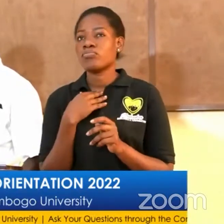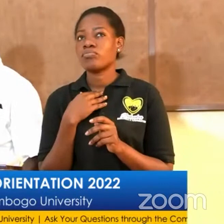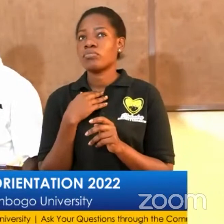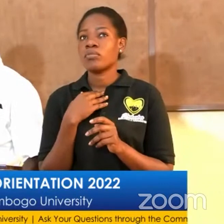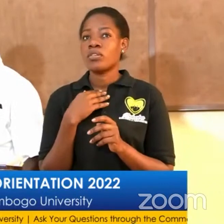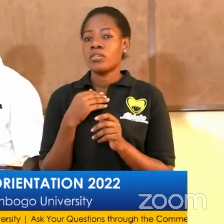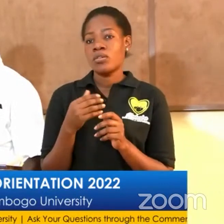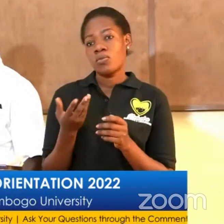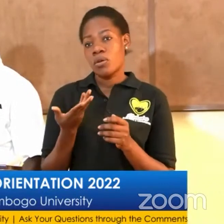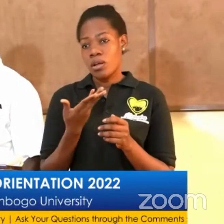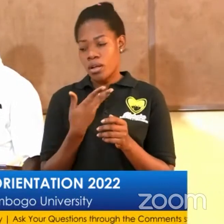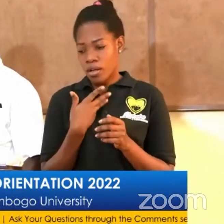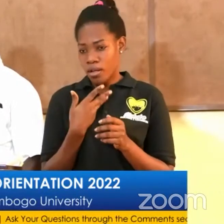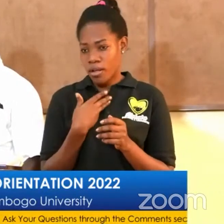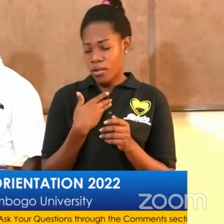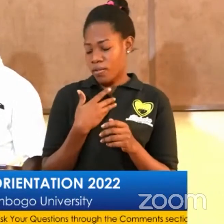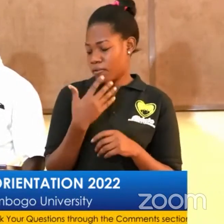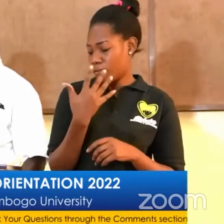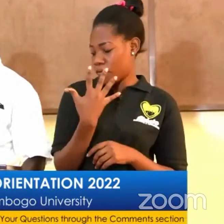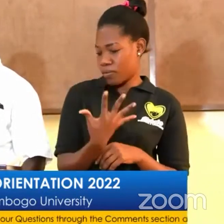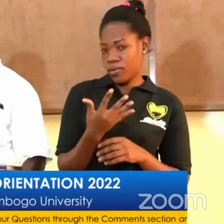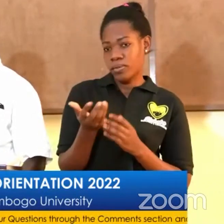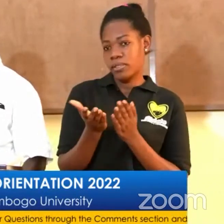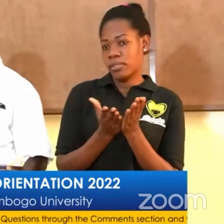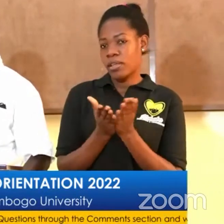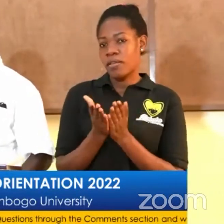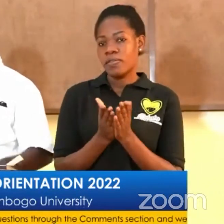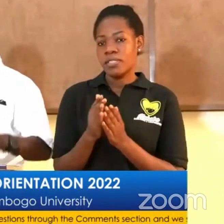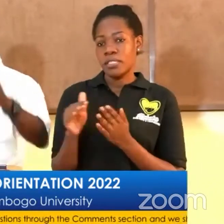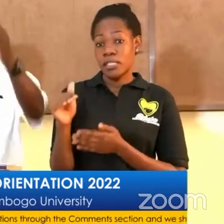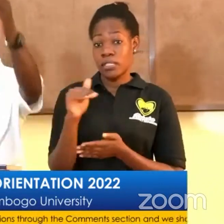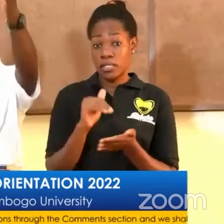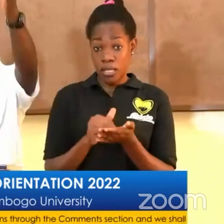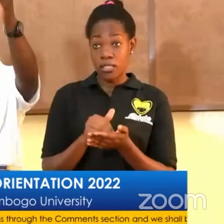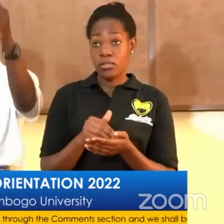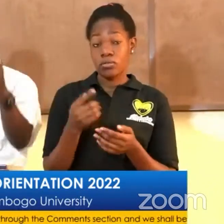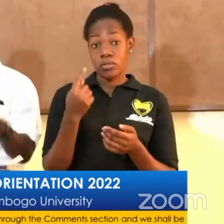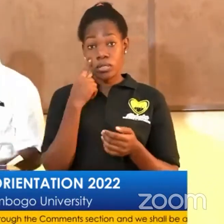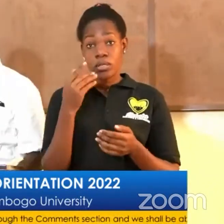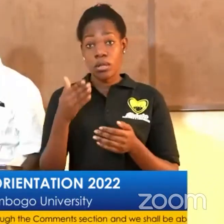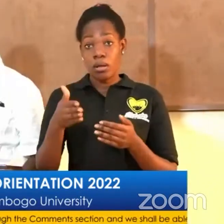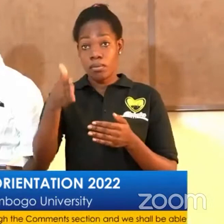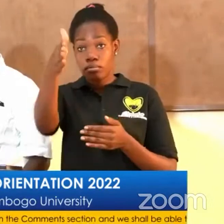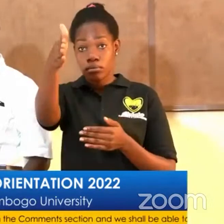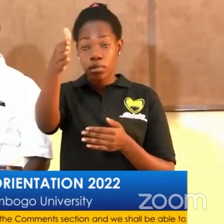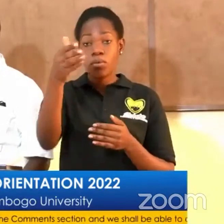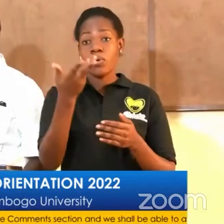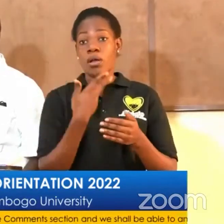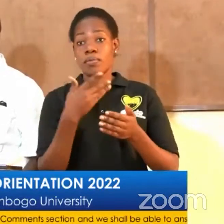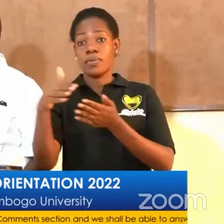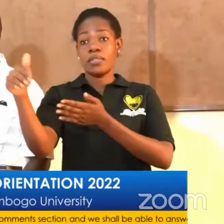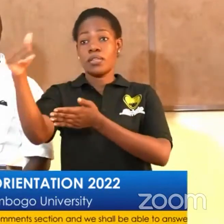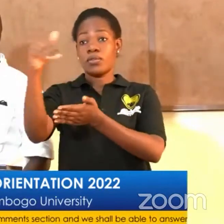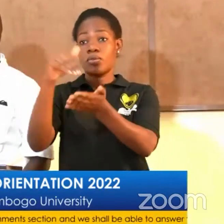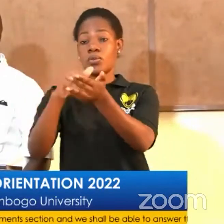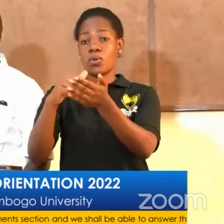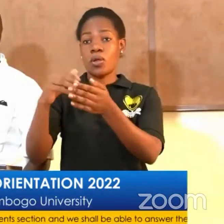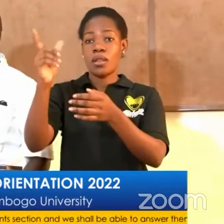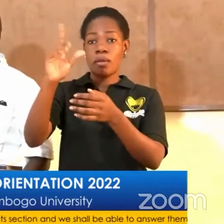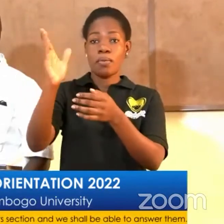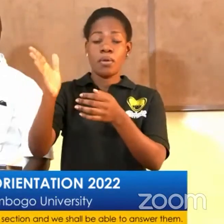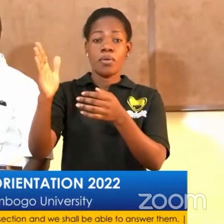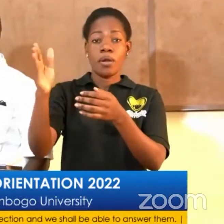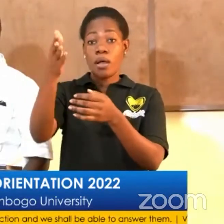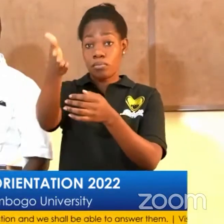5 service centers. You find that up here we have the Central Library. That is our